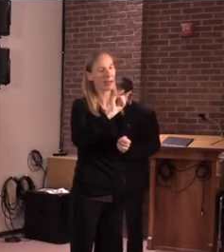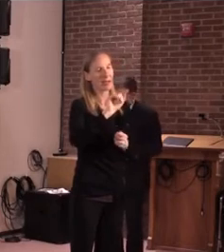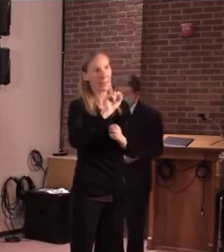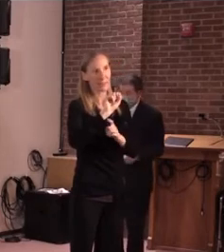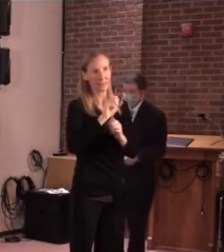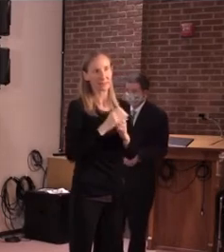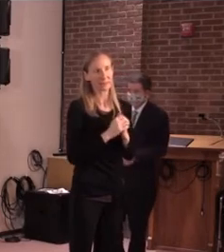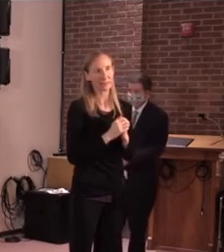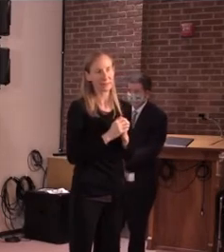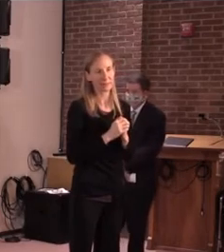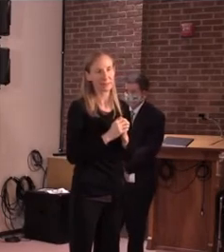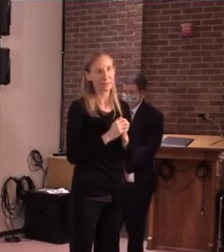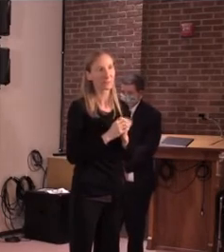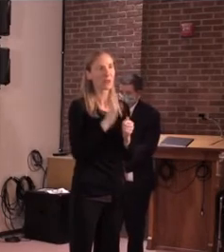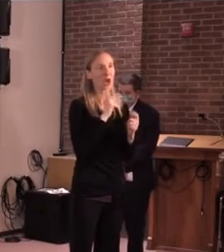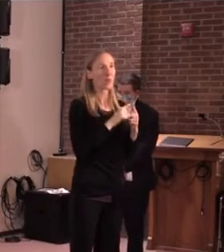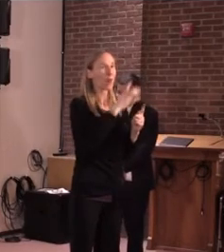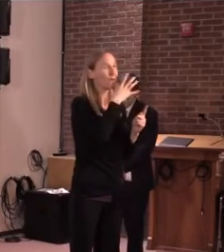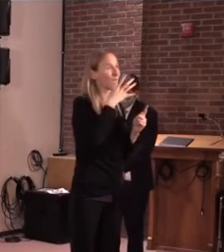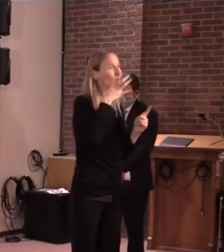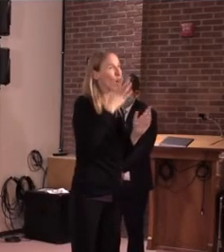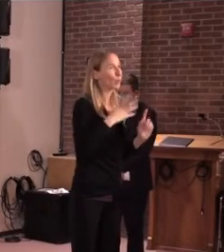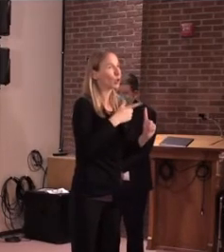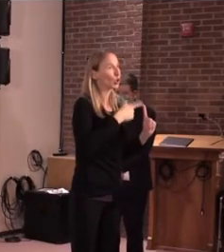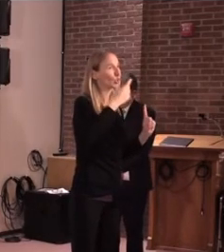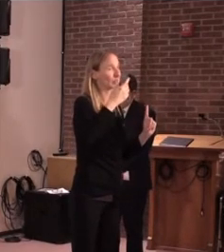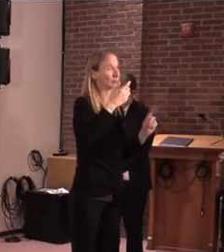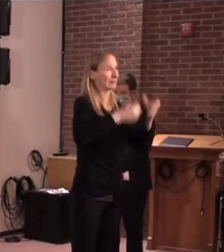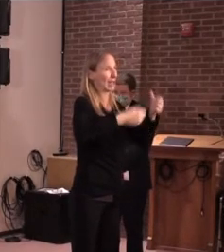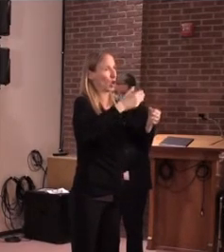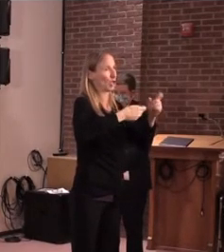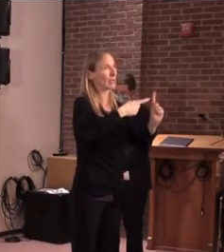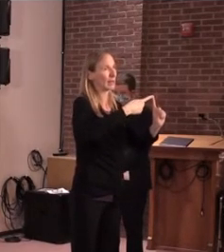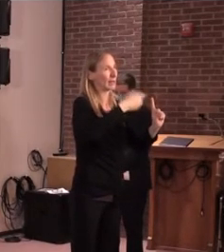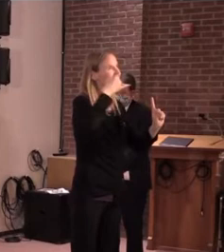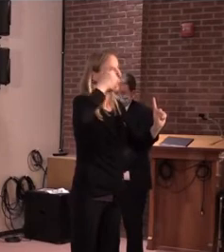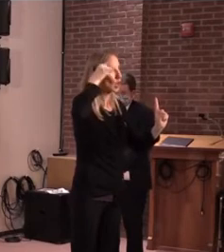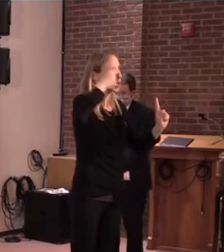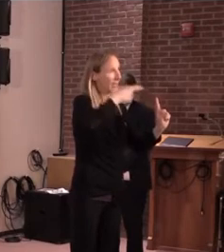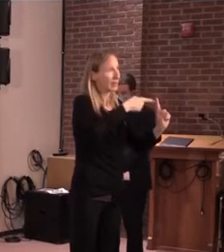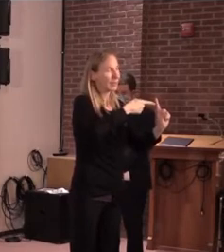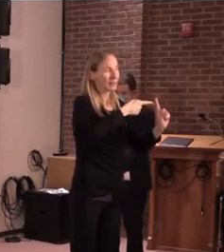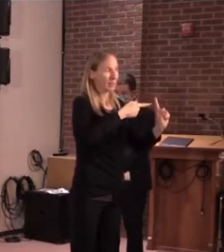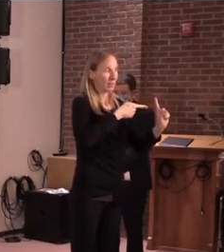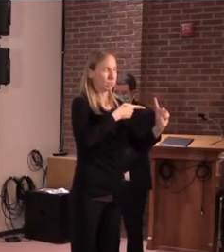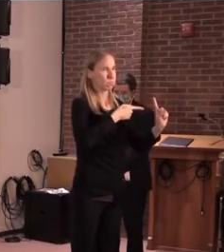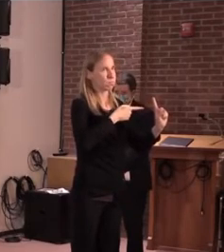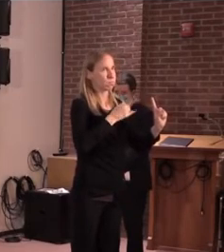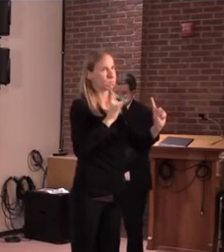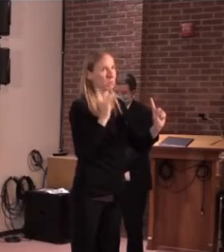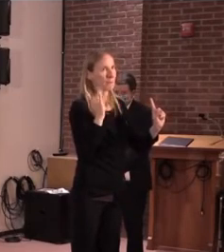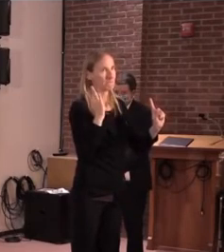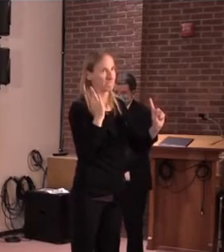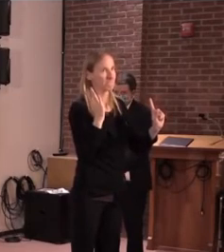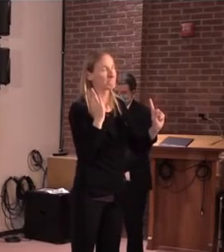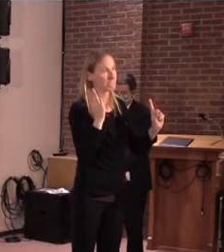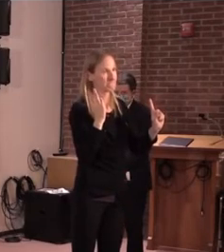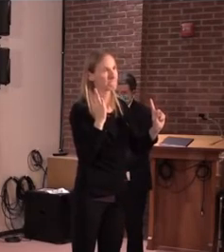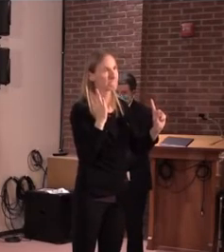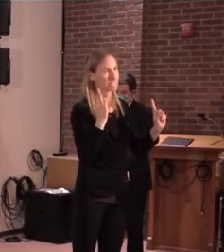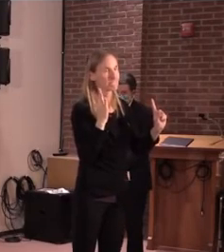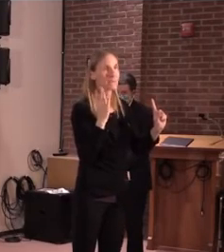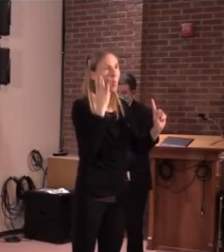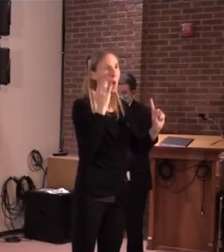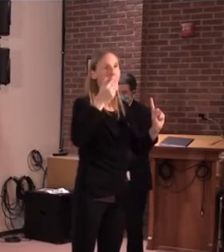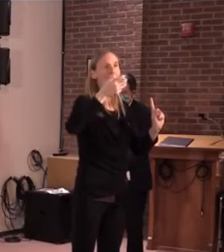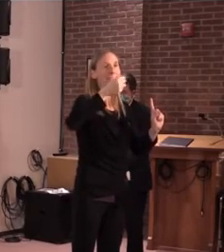The farm economy, the dairy economy especially, has been in really terrible shape given the milk